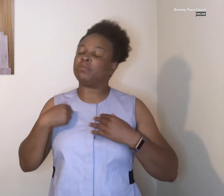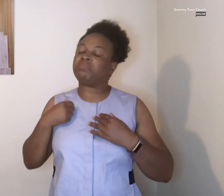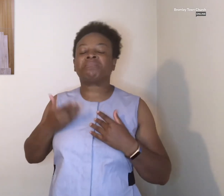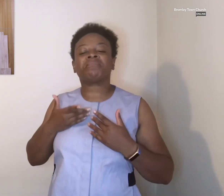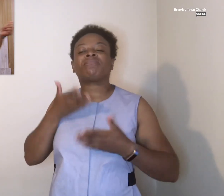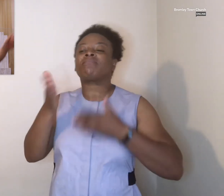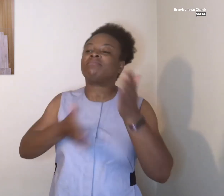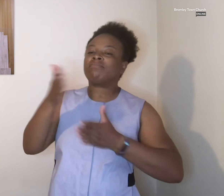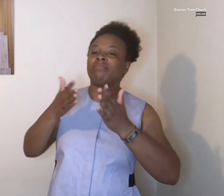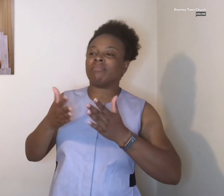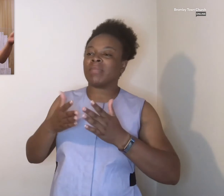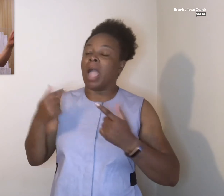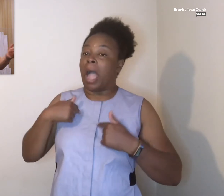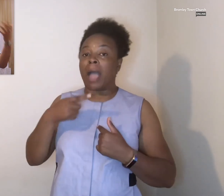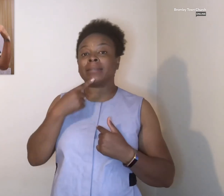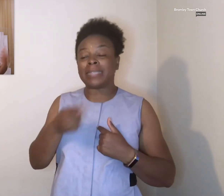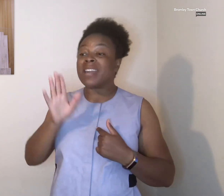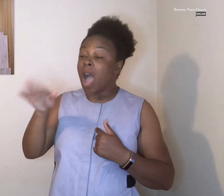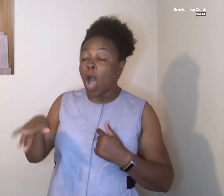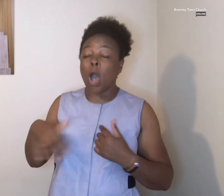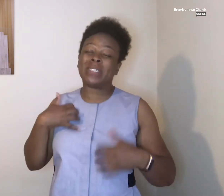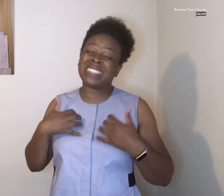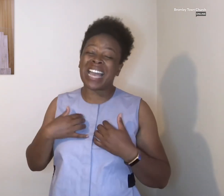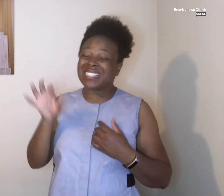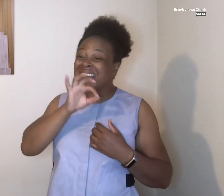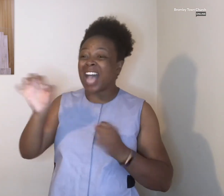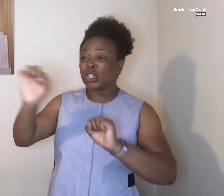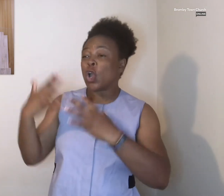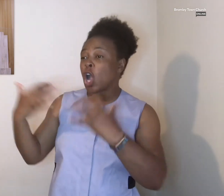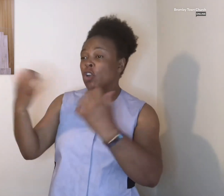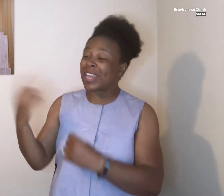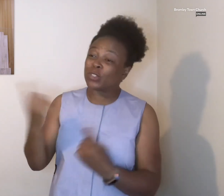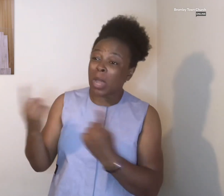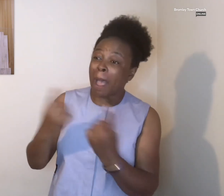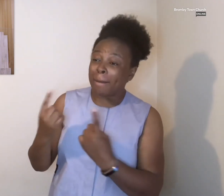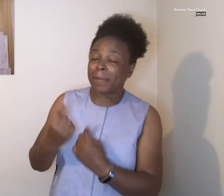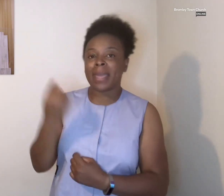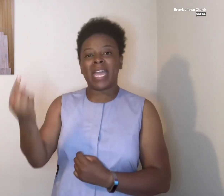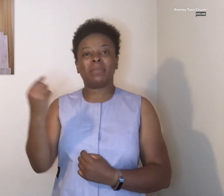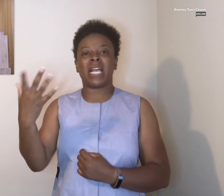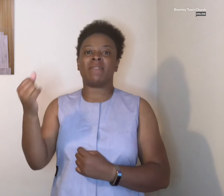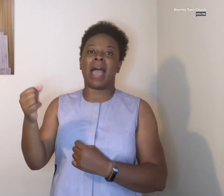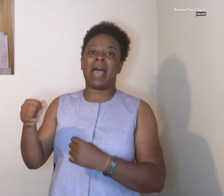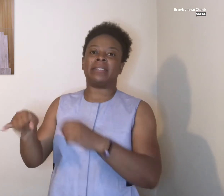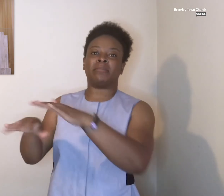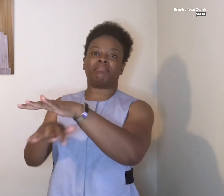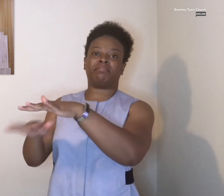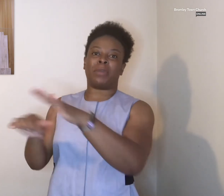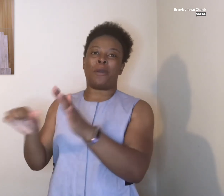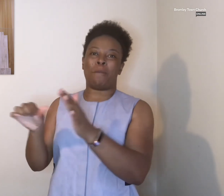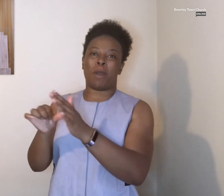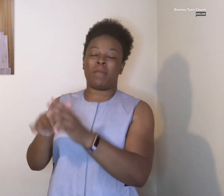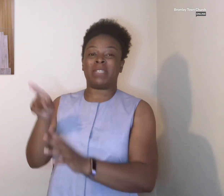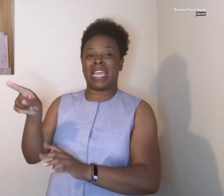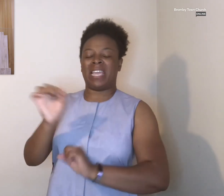very excited, he said, "Oh, you must come. You need to do this. Get your people to come." And he'd had some complications and problems in his own church, and he was very